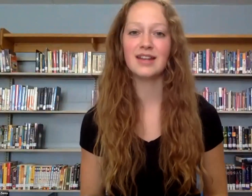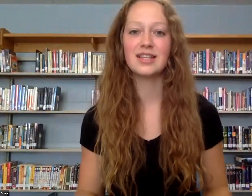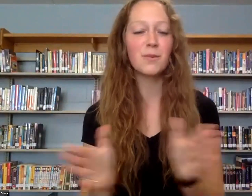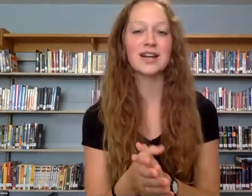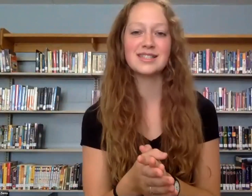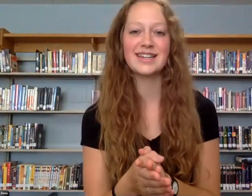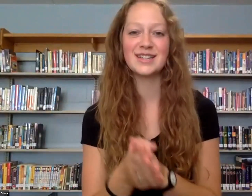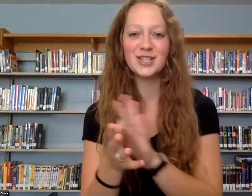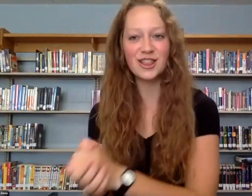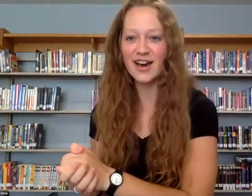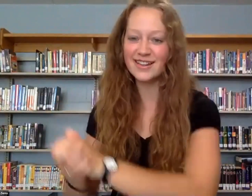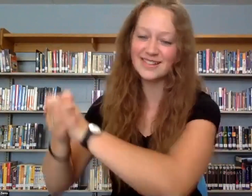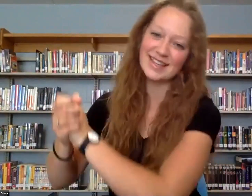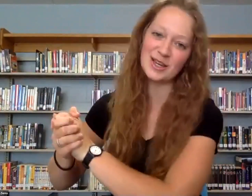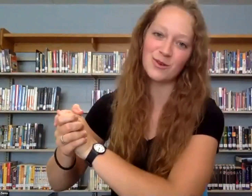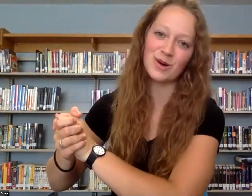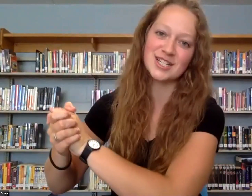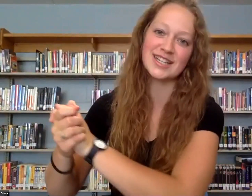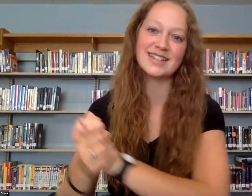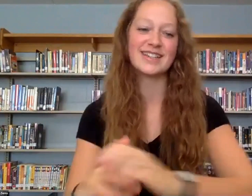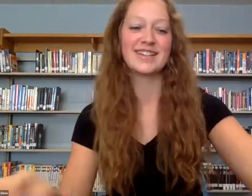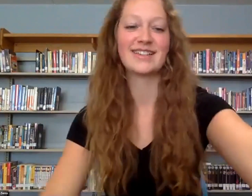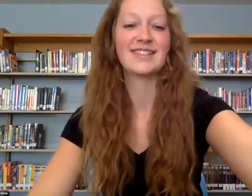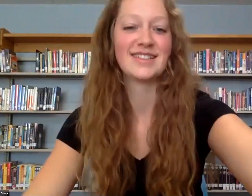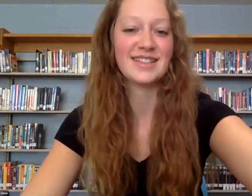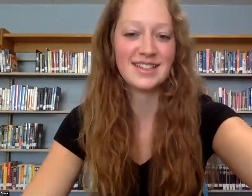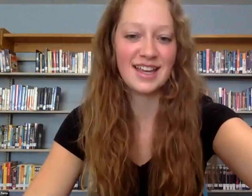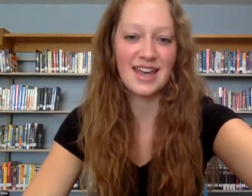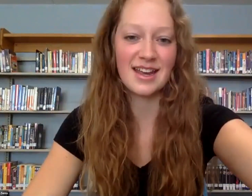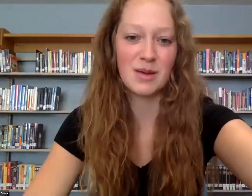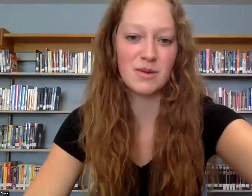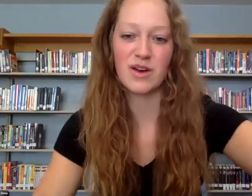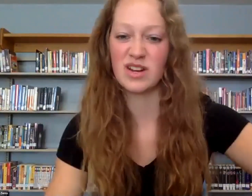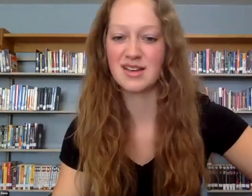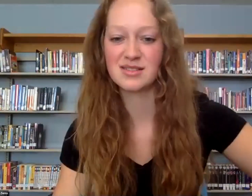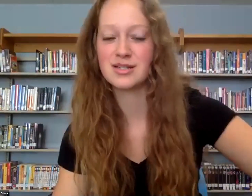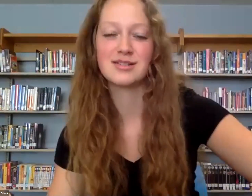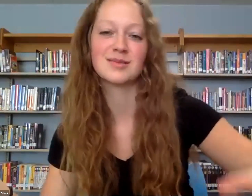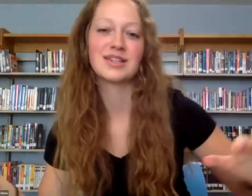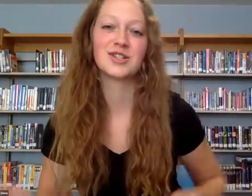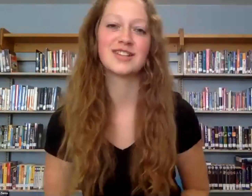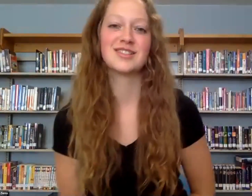keep practicing. Good luck. Thank you for watching. And maybe if you have any last questions, we could address those.